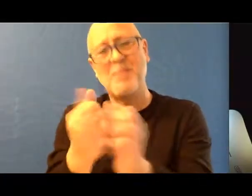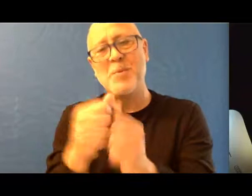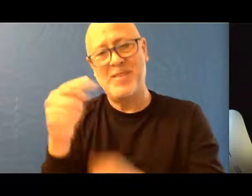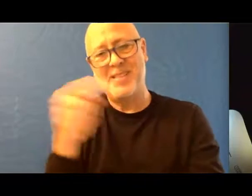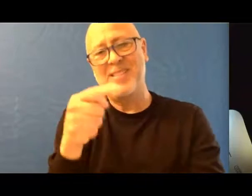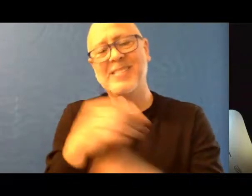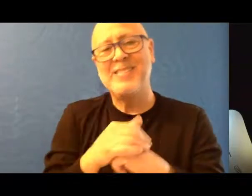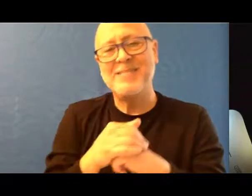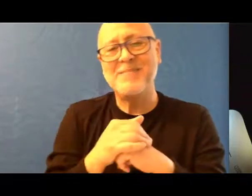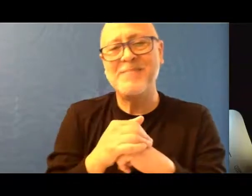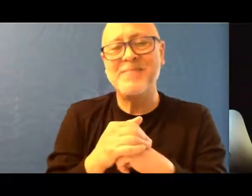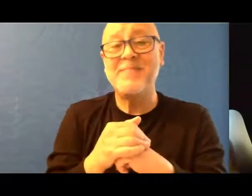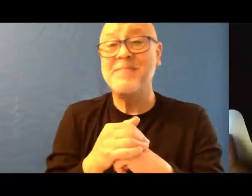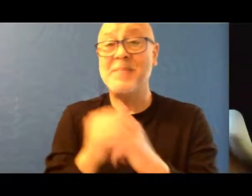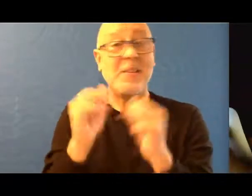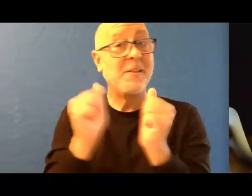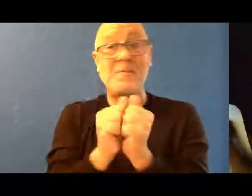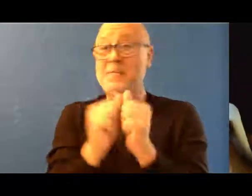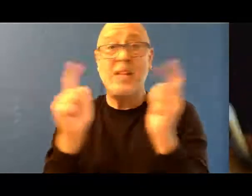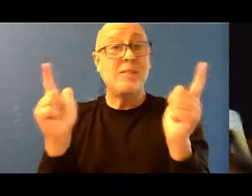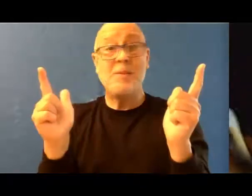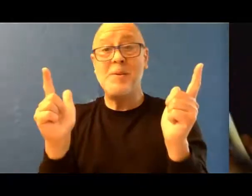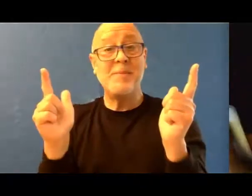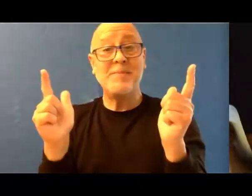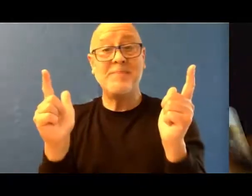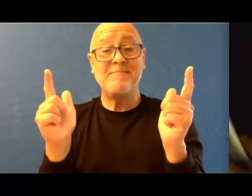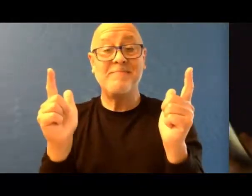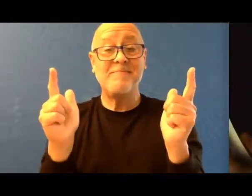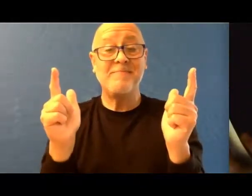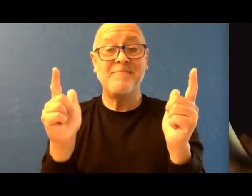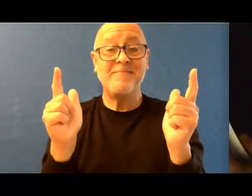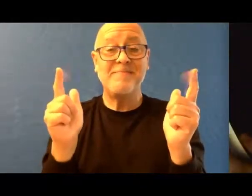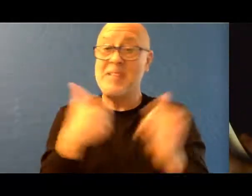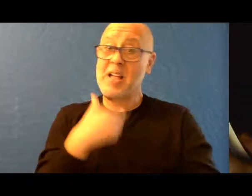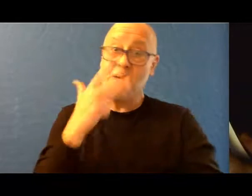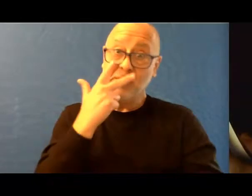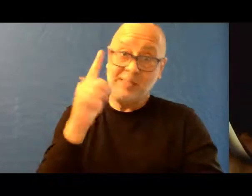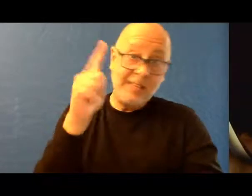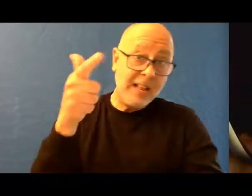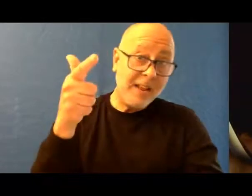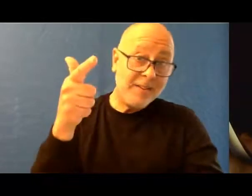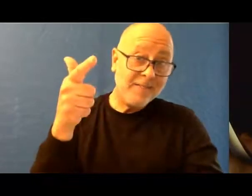material. So with that being said, I will see you later.